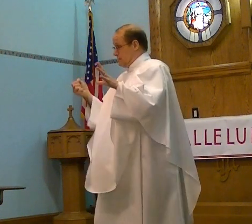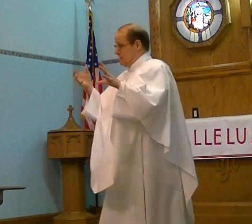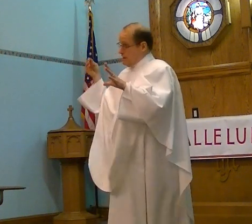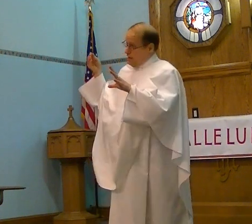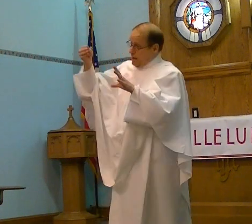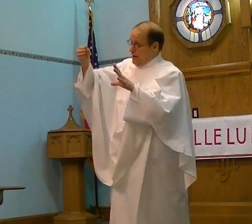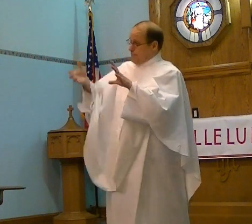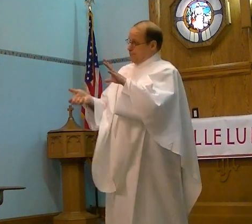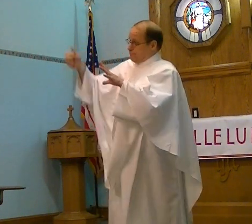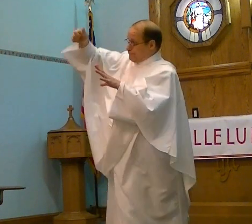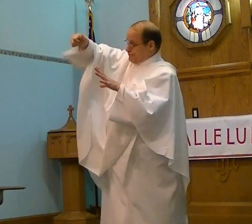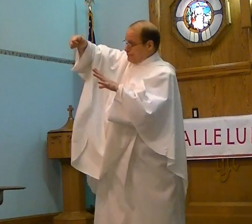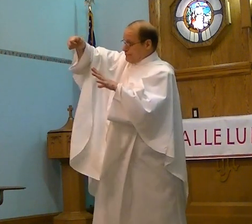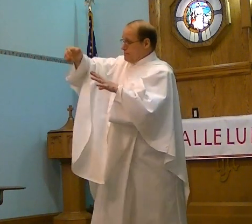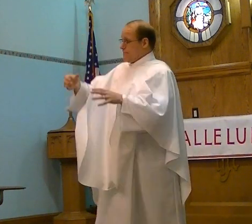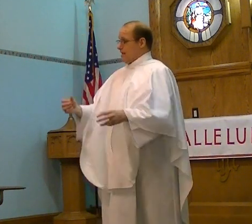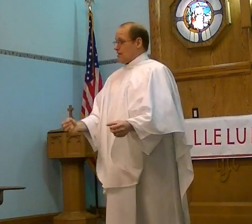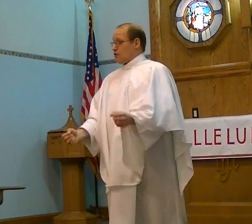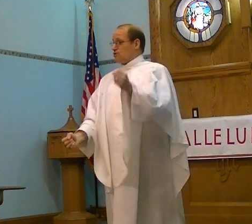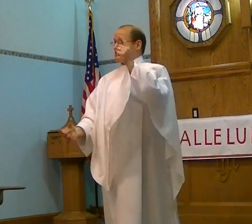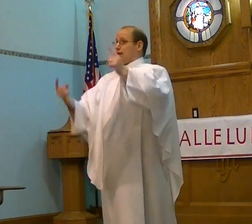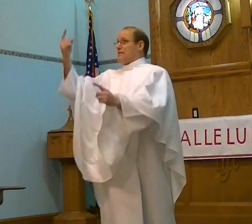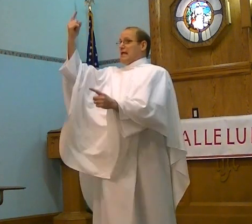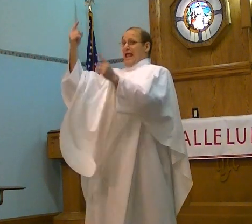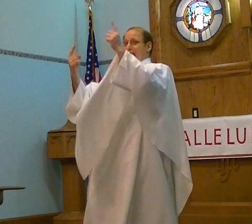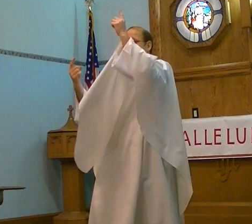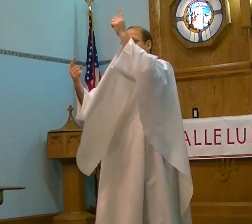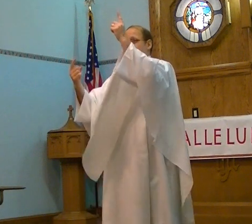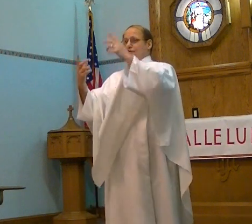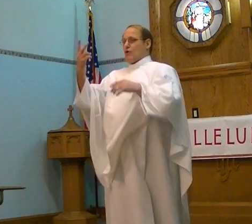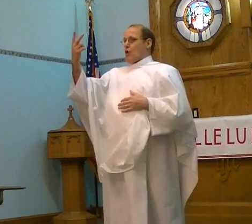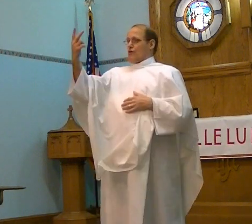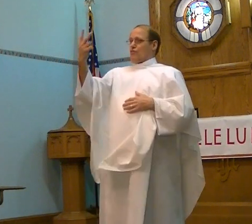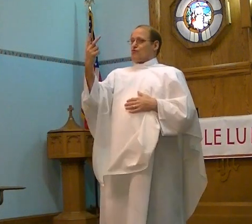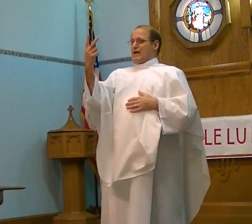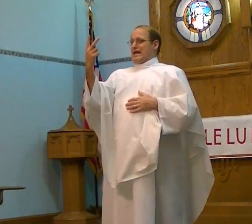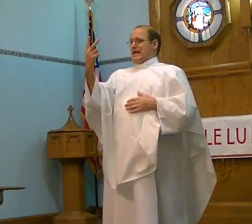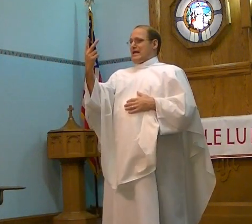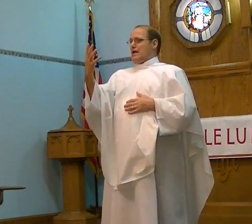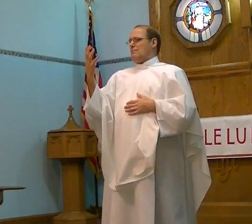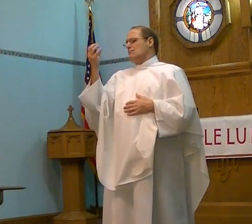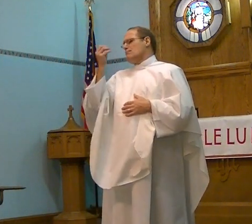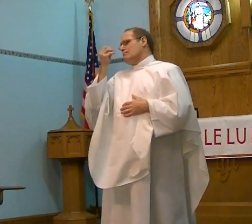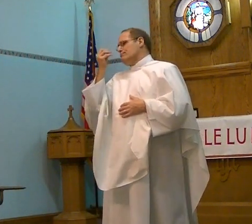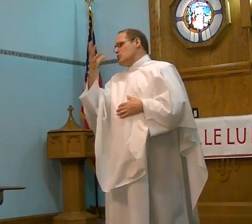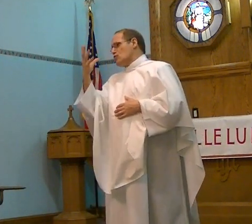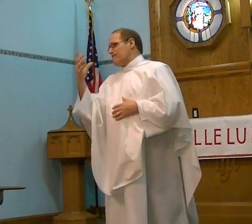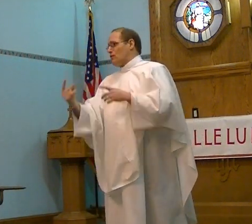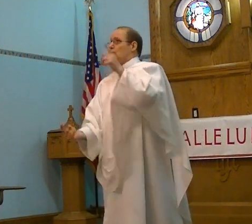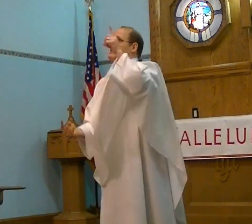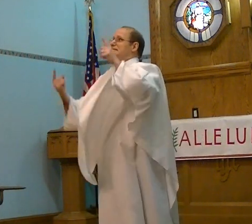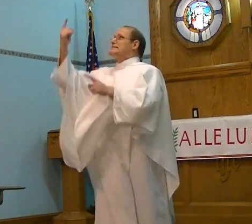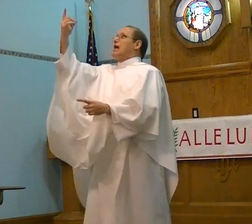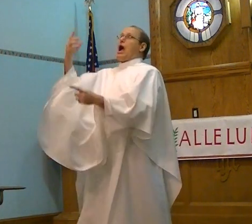and there are three beautiful stocks